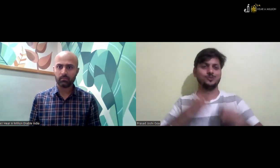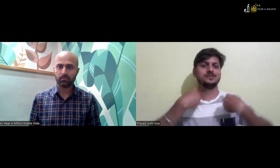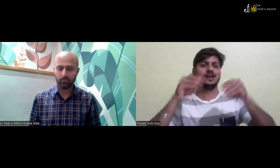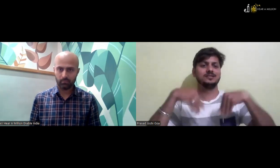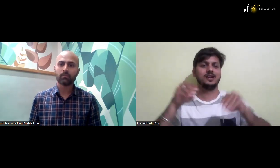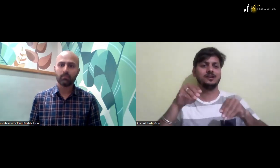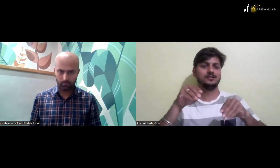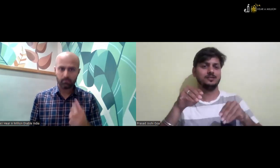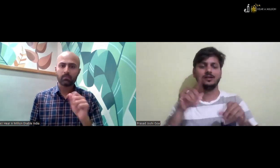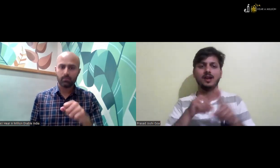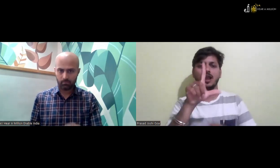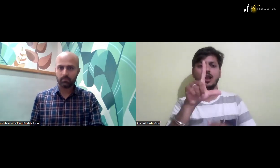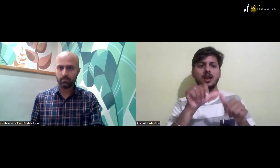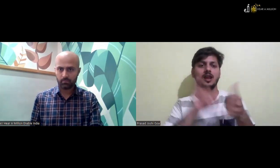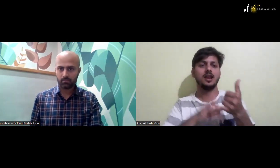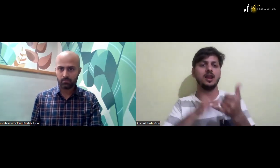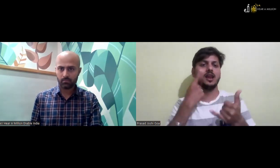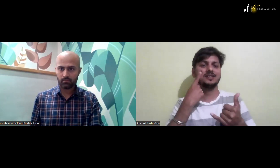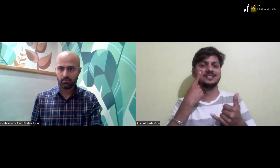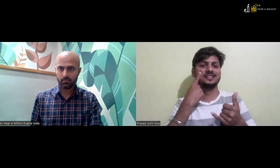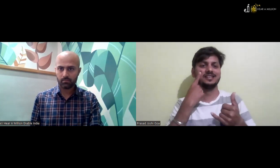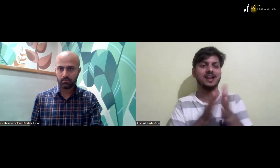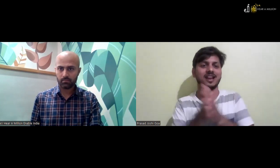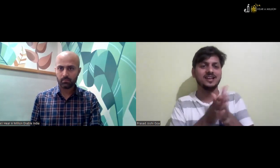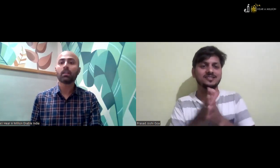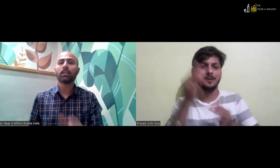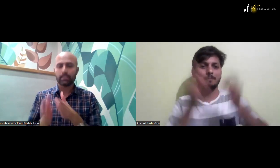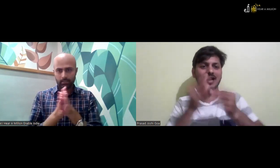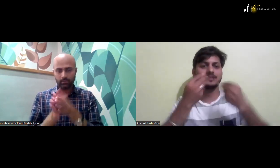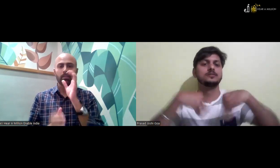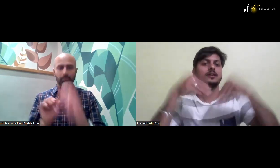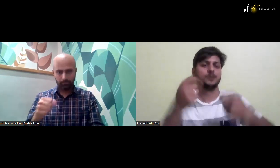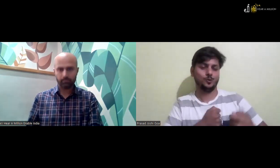I'm working, in the government sector. Earlier,